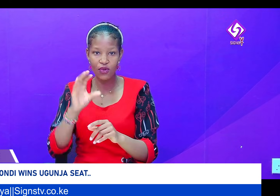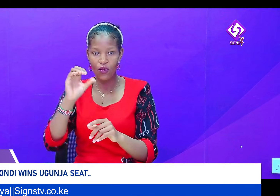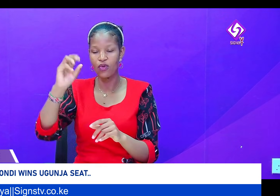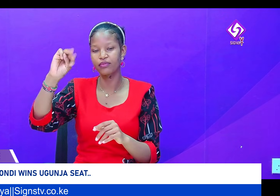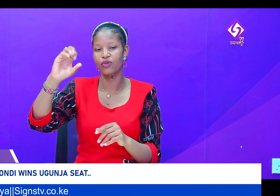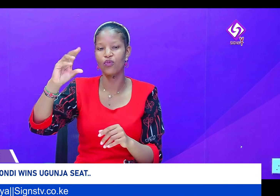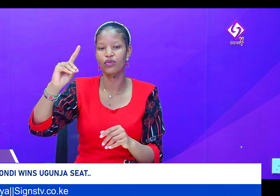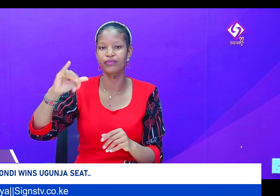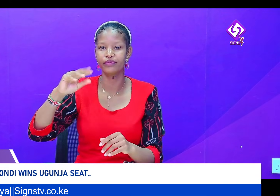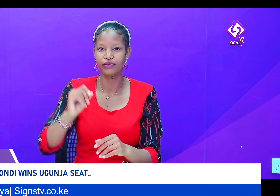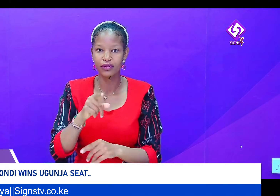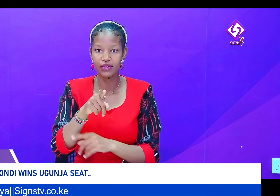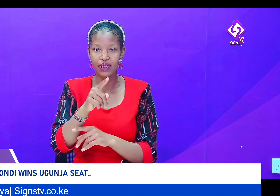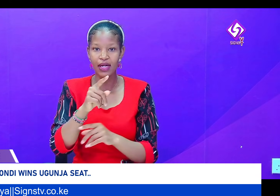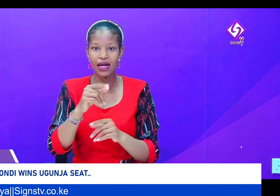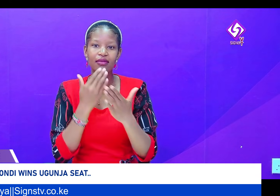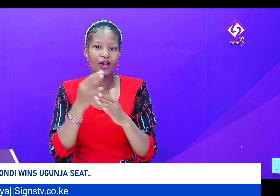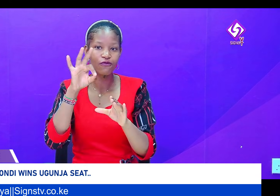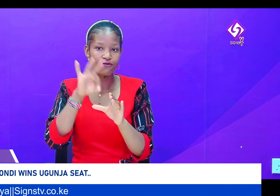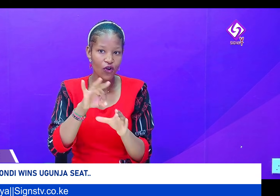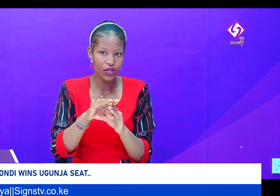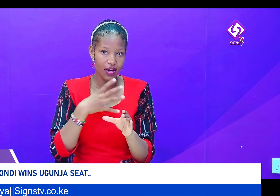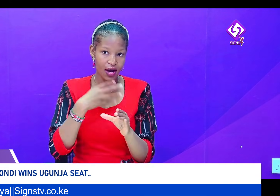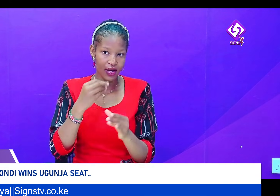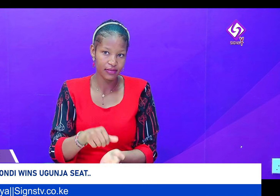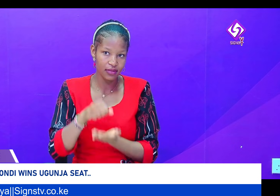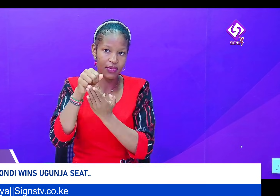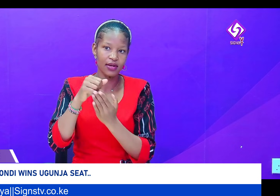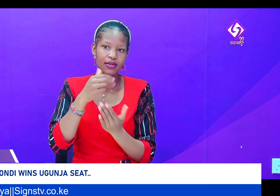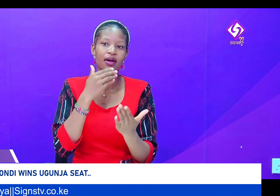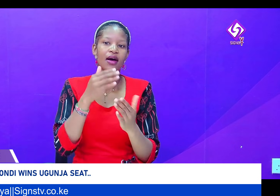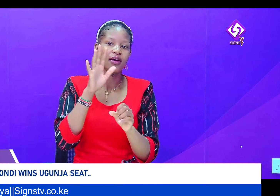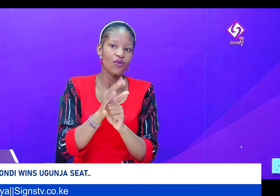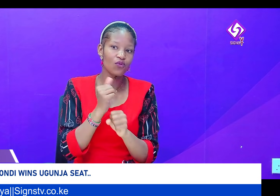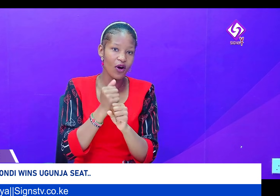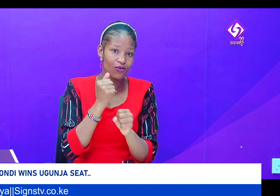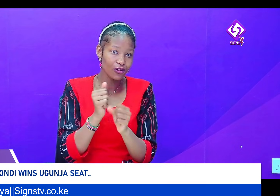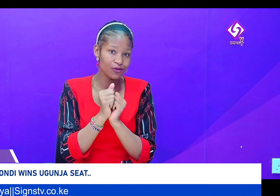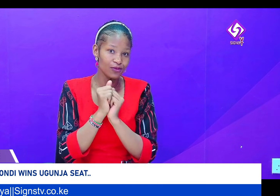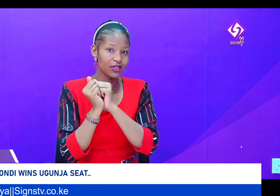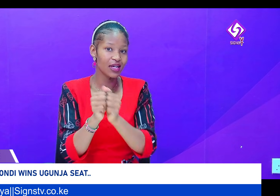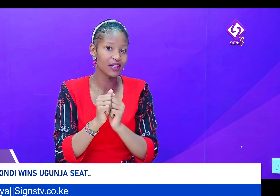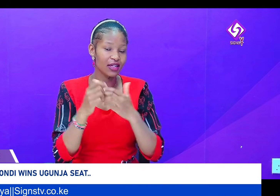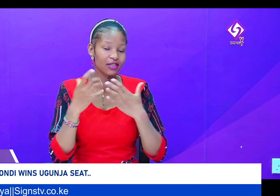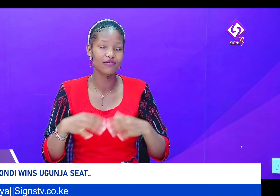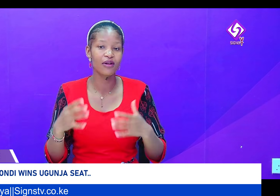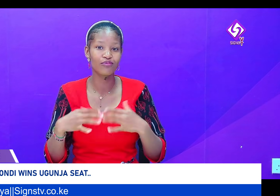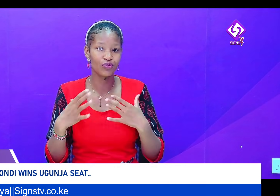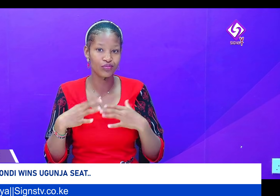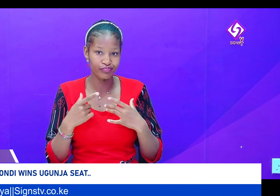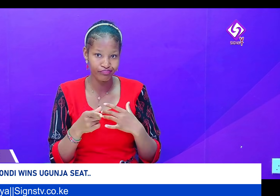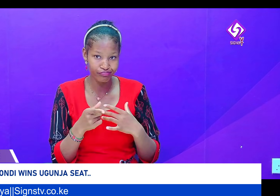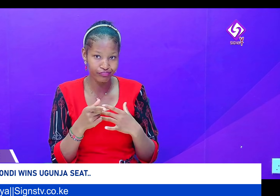In his victory speech, Omondi thanked voters and pledged to work with all residents, including his